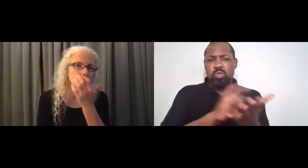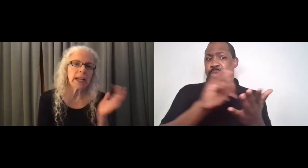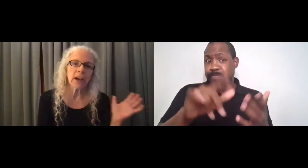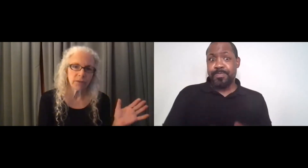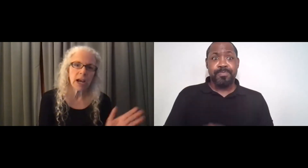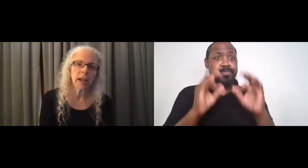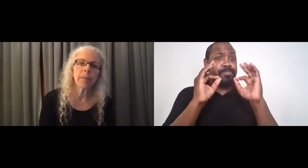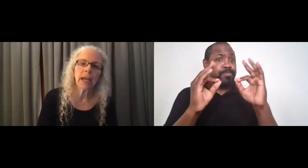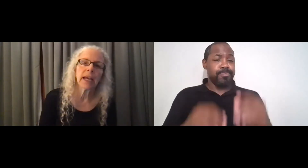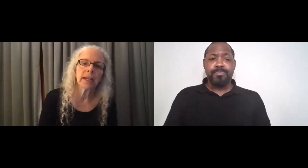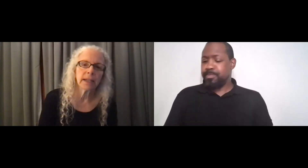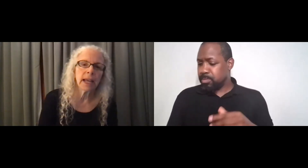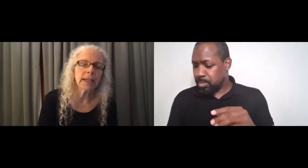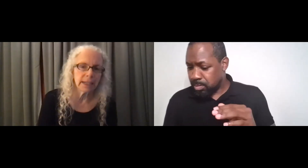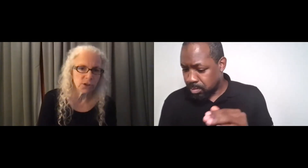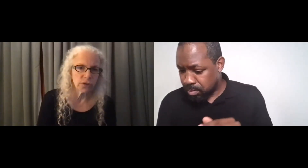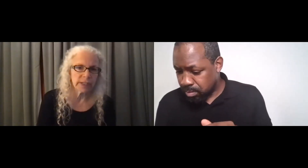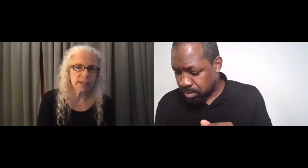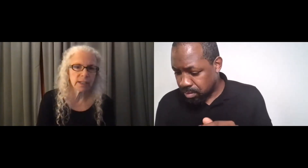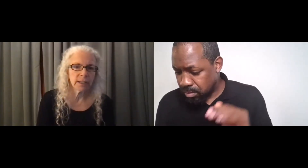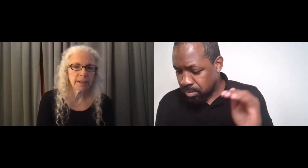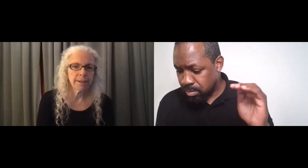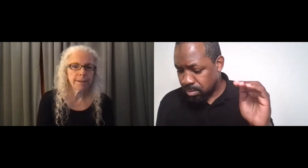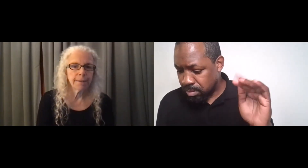out of time and ending its service.